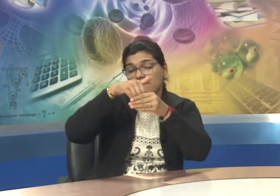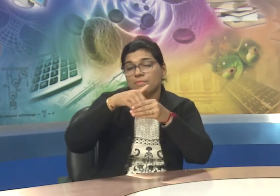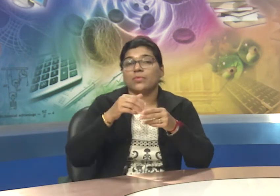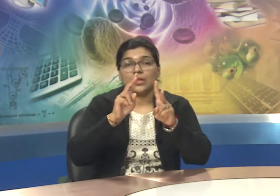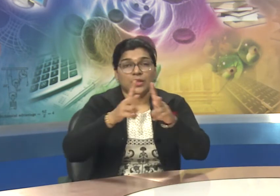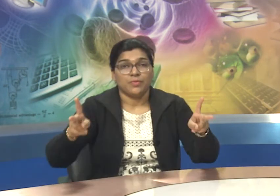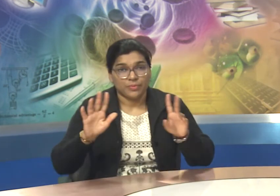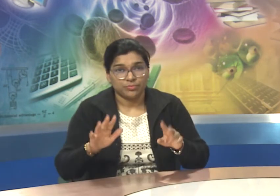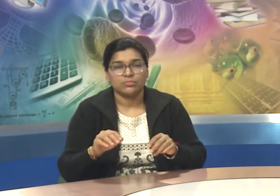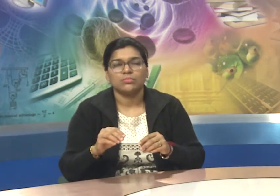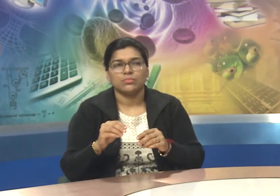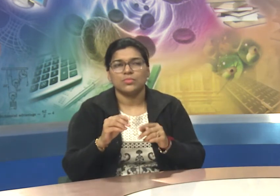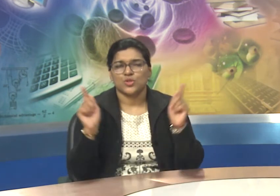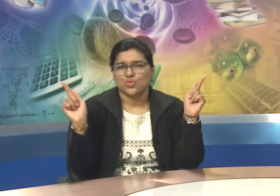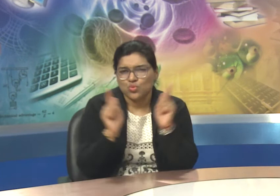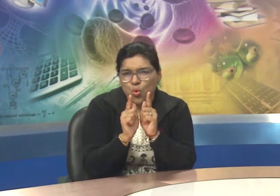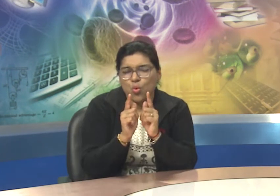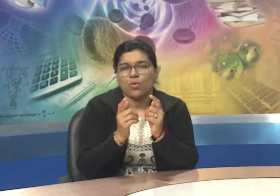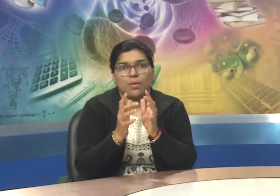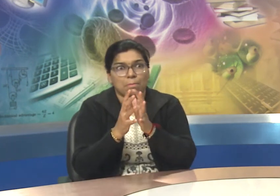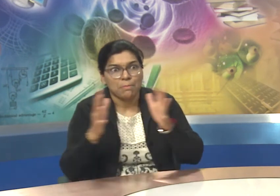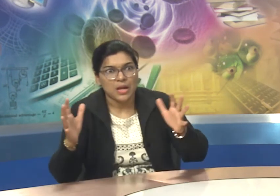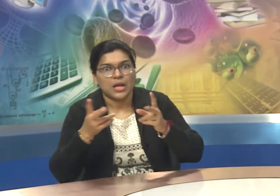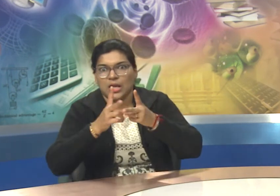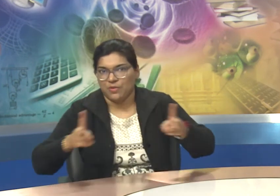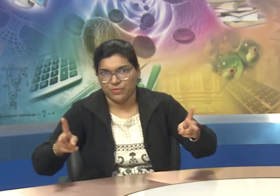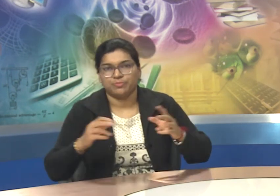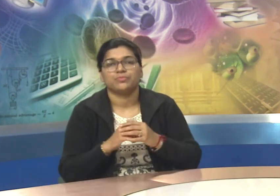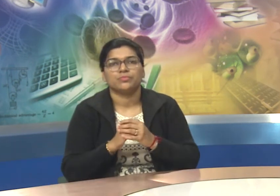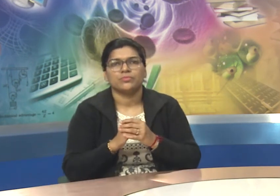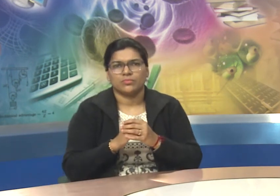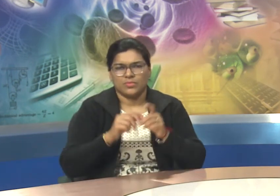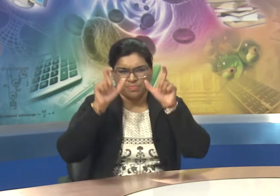It includes the tiny hummingbird,